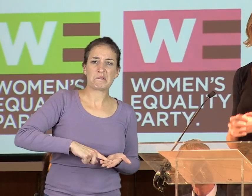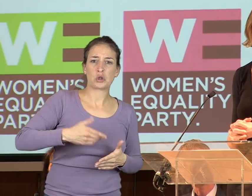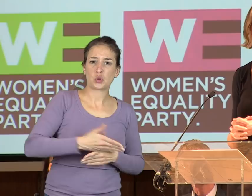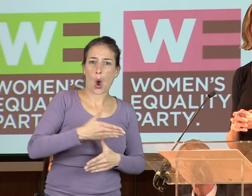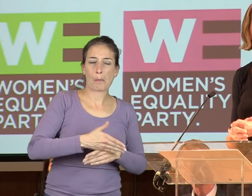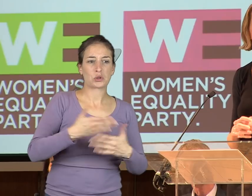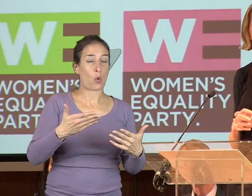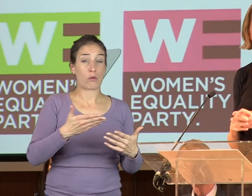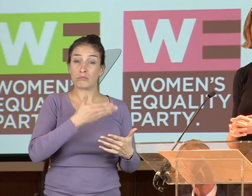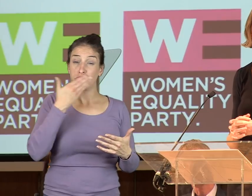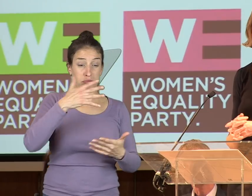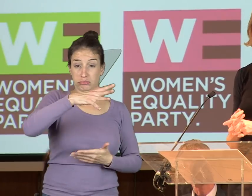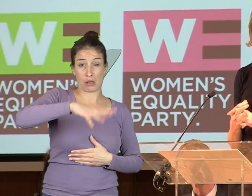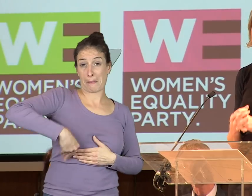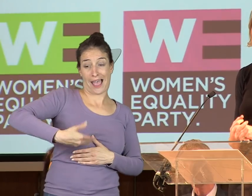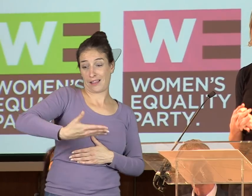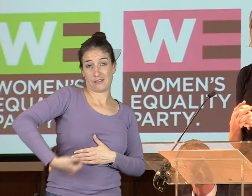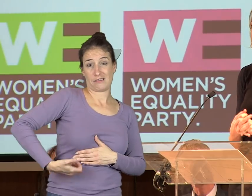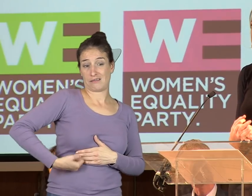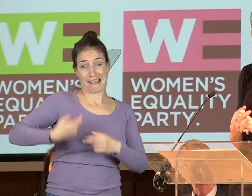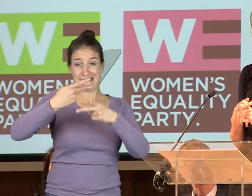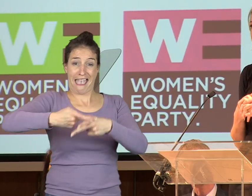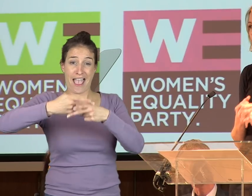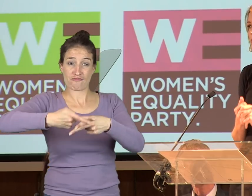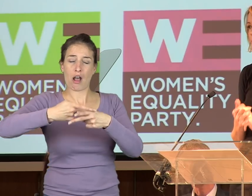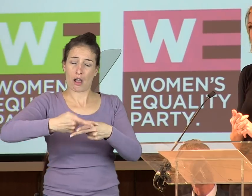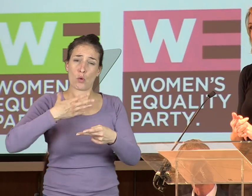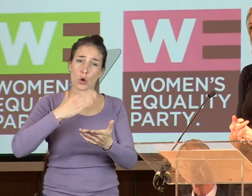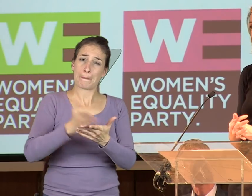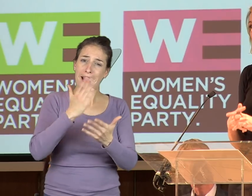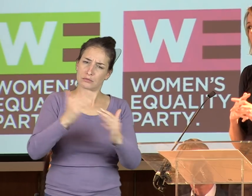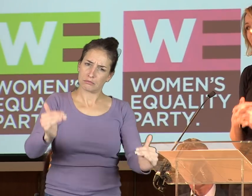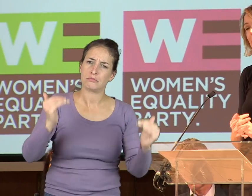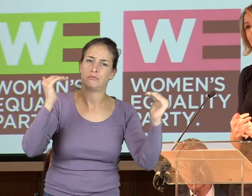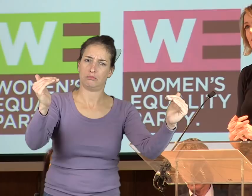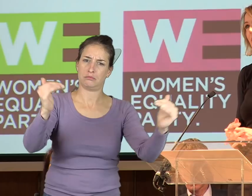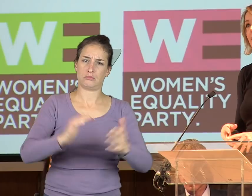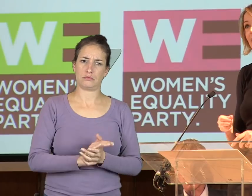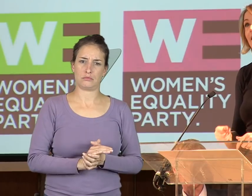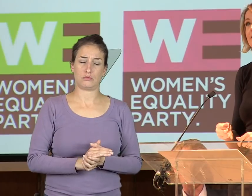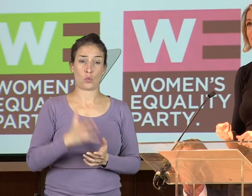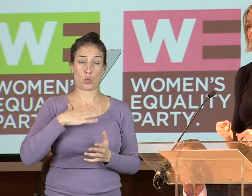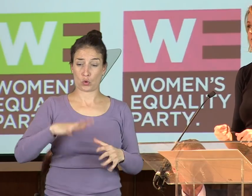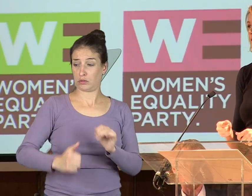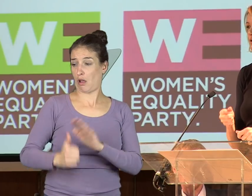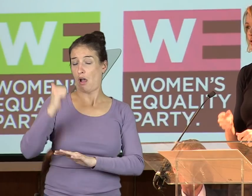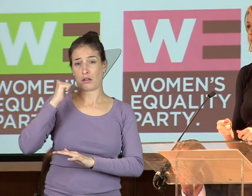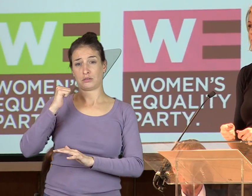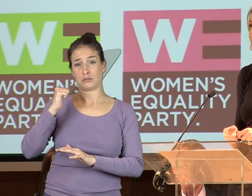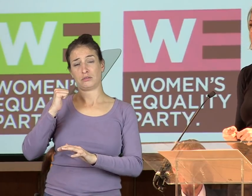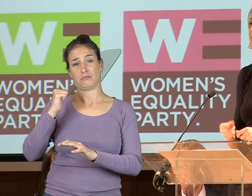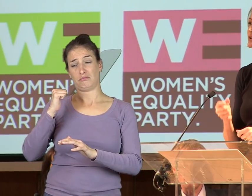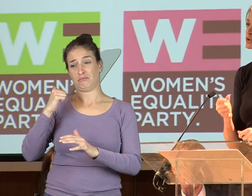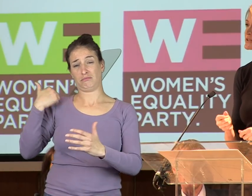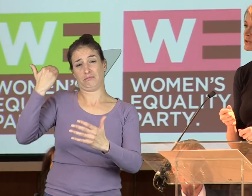workforce as they move into their 50s and 60s, tackling the discrimination that older women face and enabling them to maintain a successful and